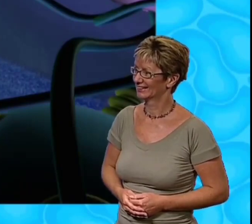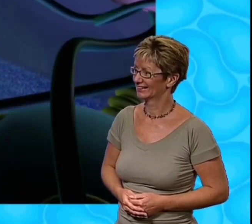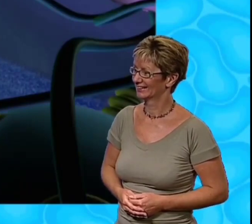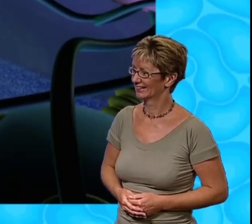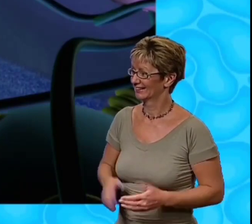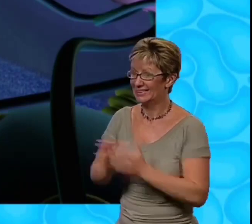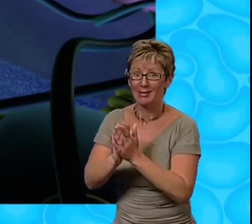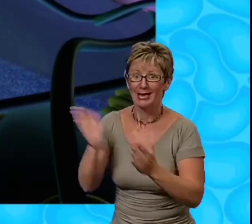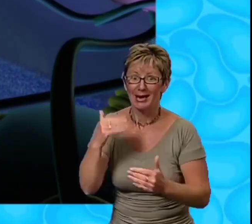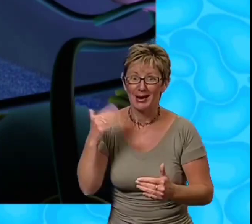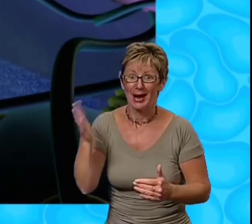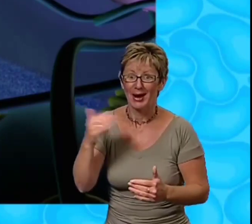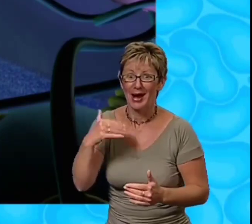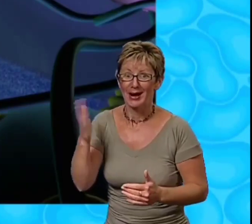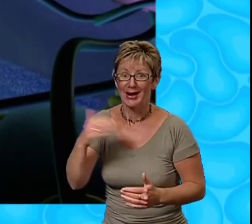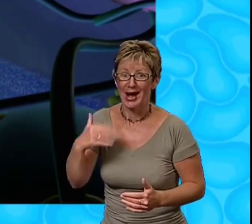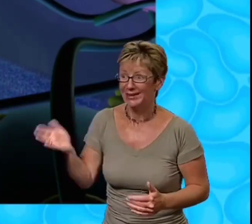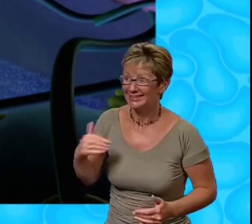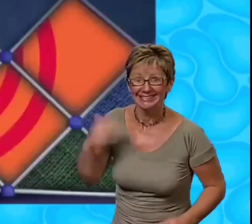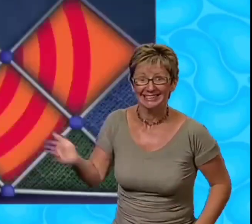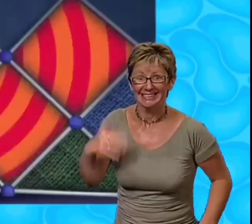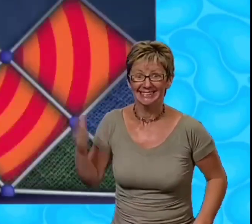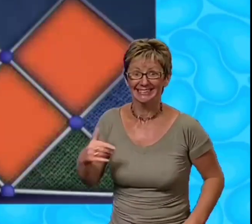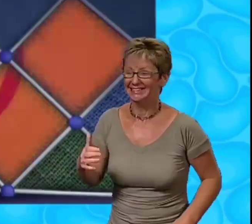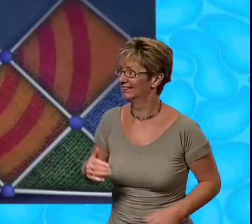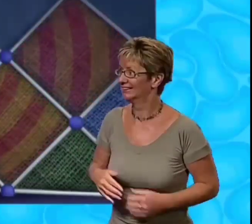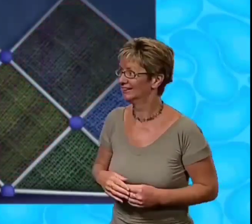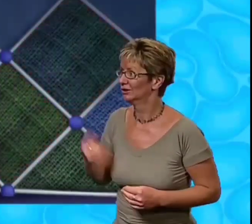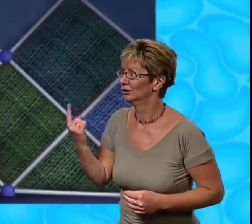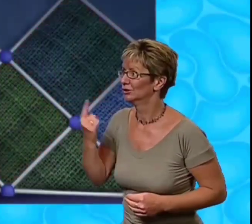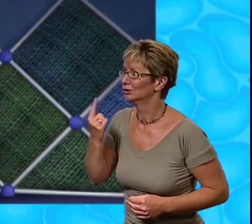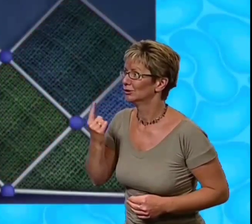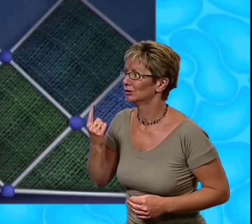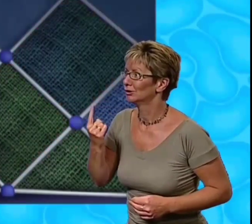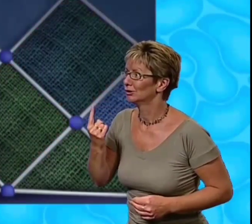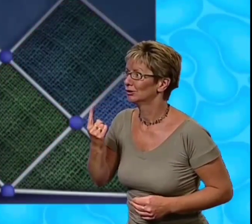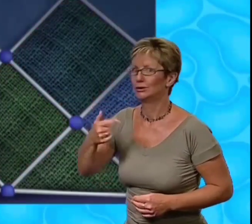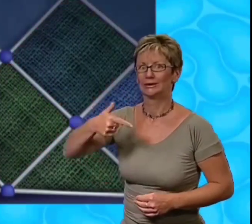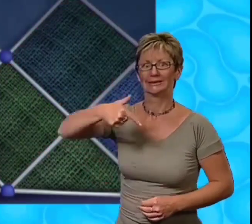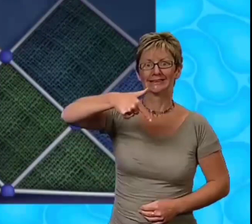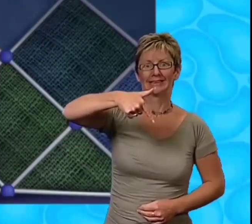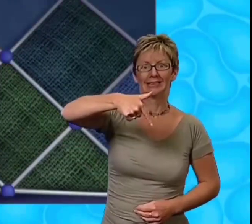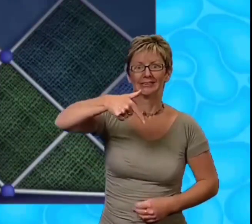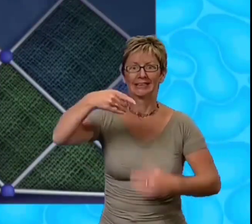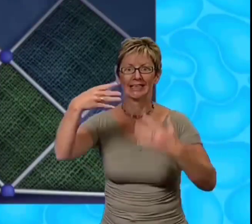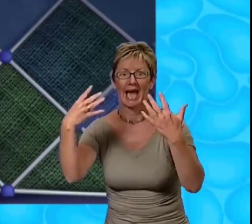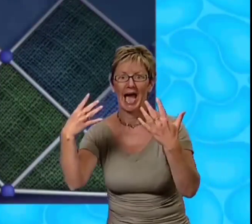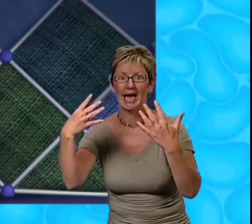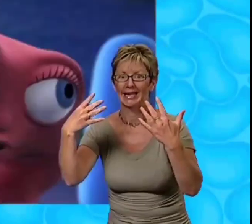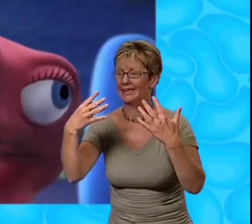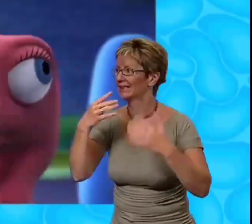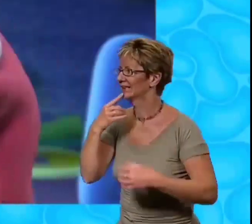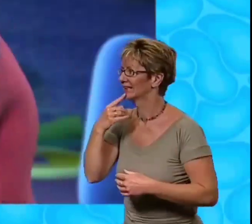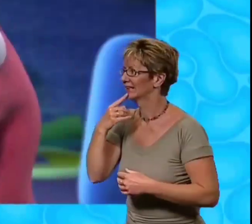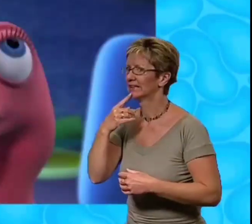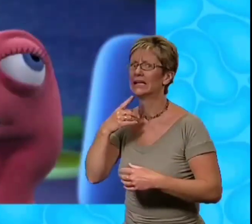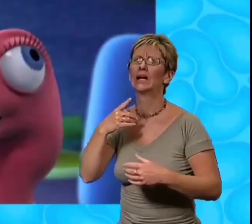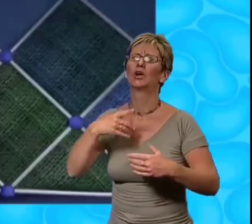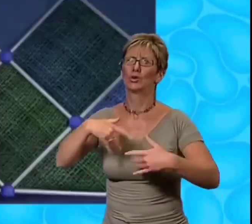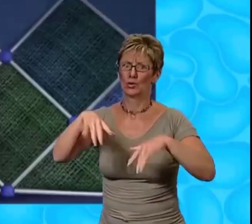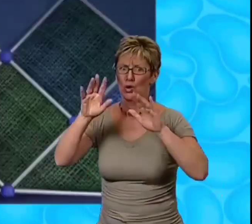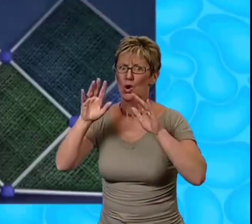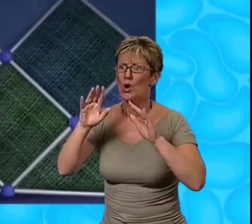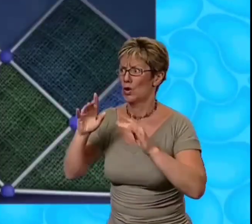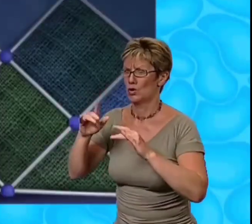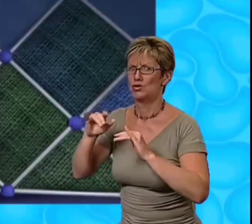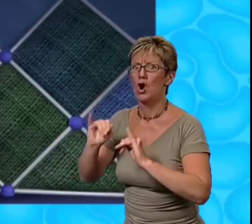Come on, come on, come on! Who's calling in? Agent 79 here. Things are going wrong. But not for long.